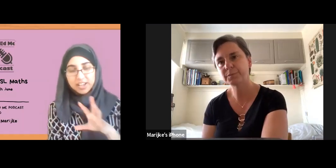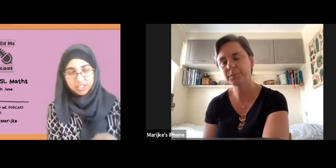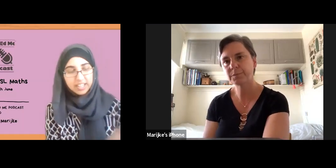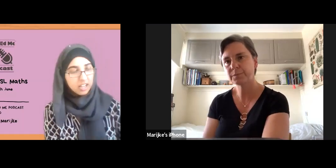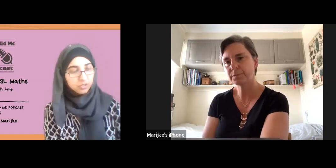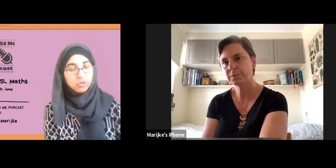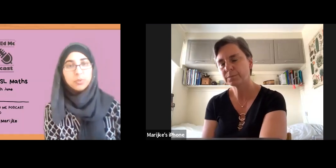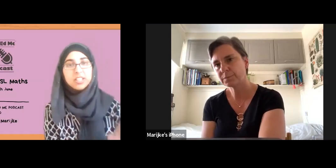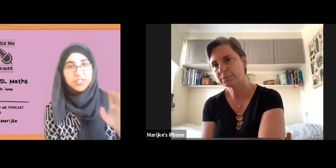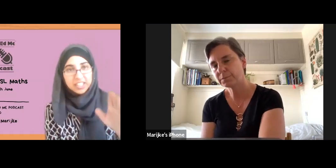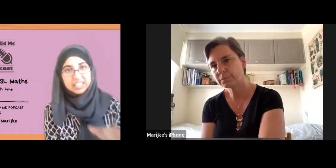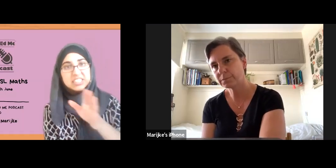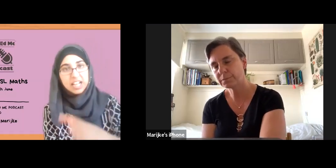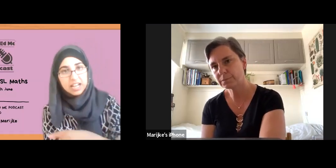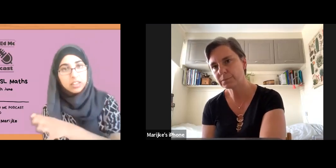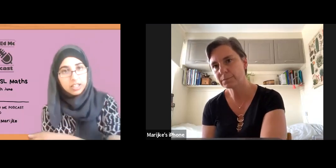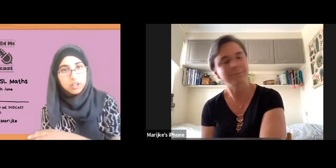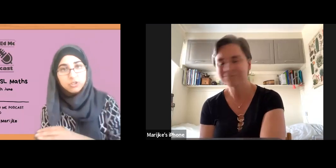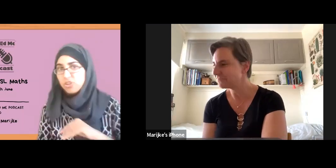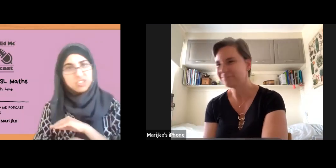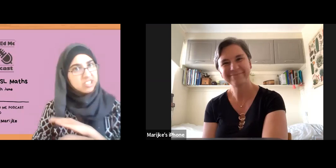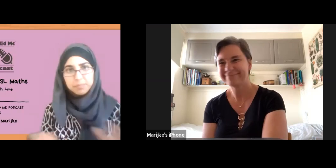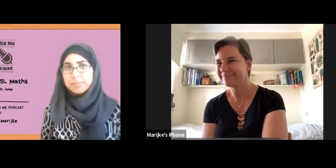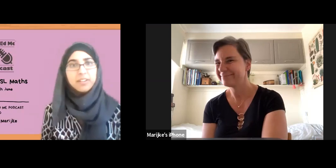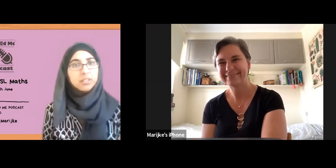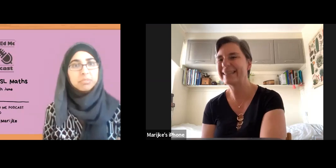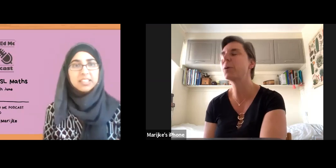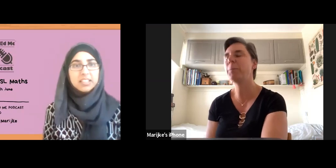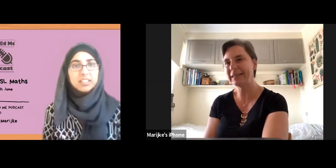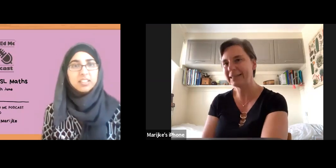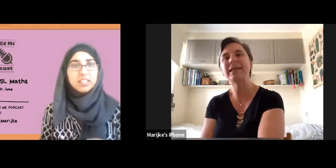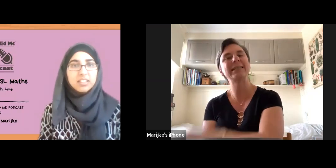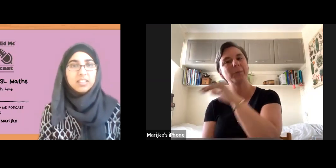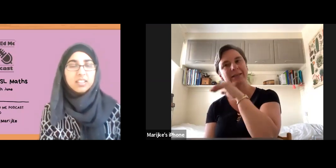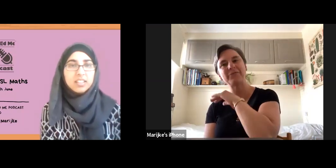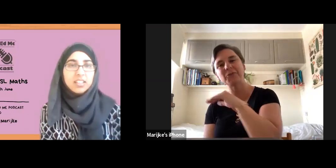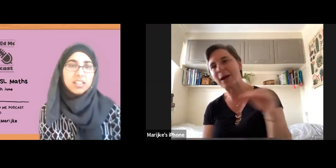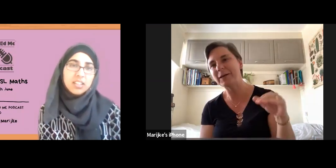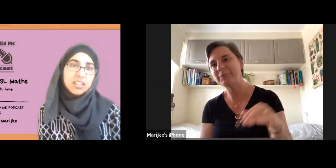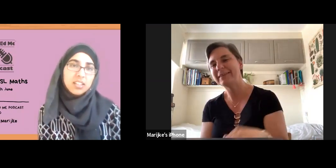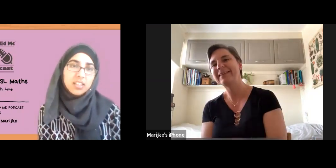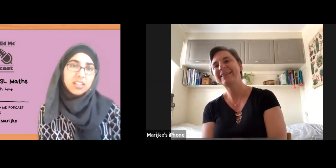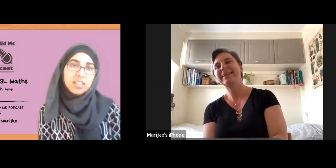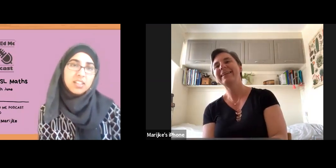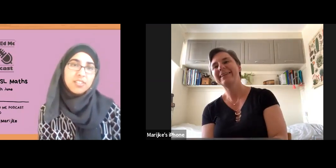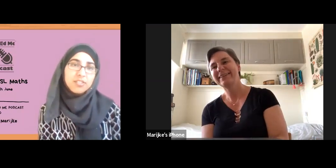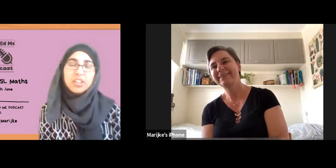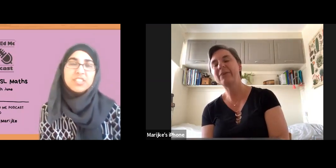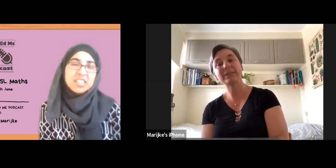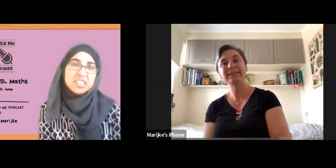actually have all the words for is, the, or do you just skip them out completely? It's completely different. It's a completely different grammar. So give us an